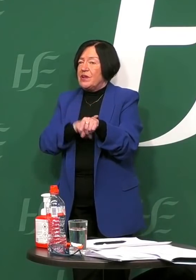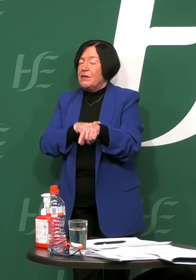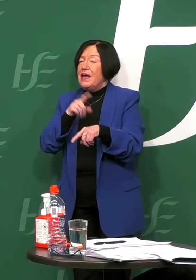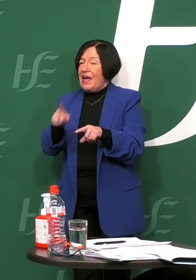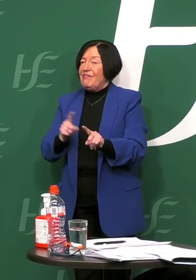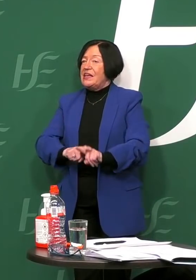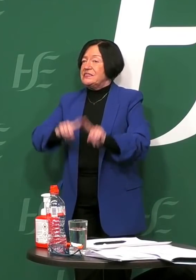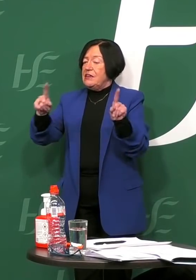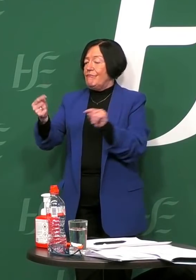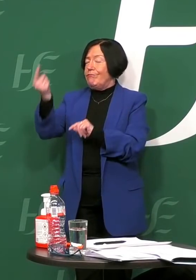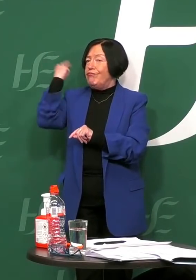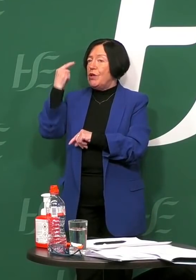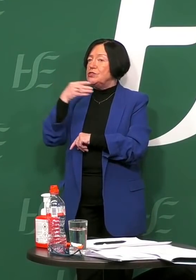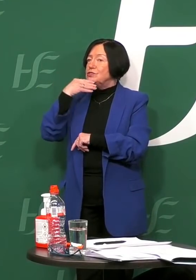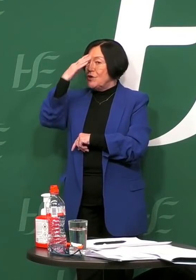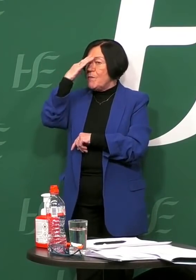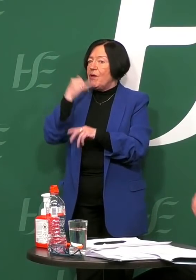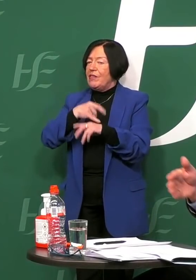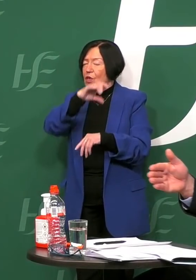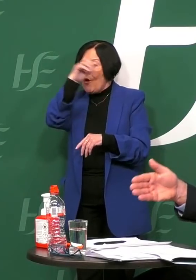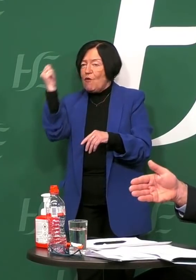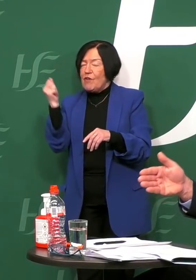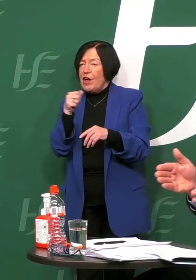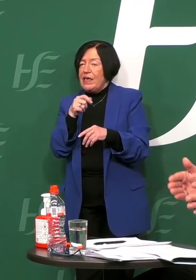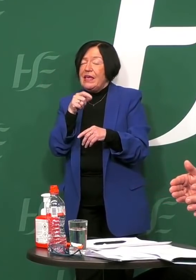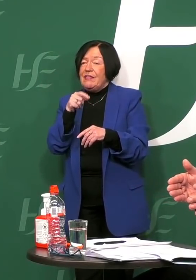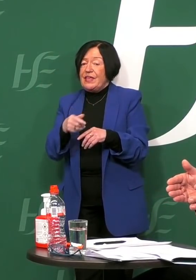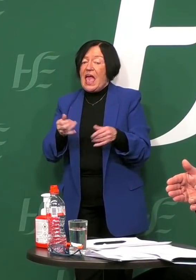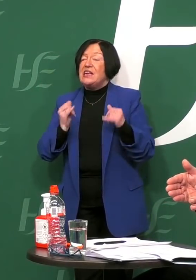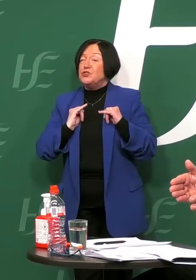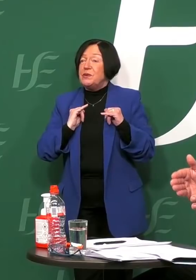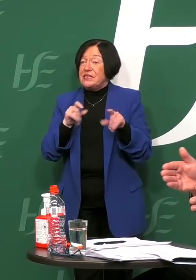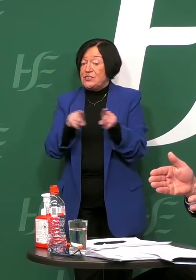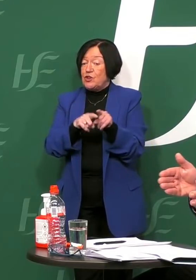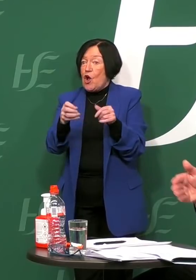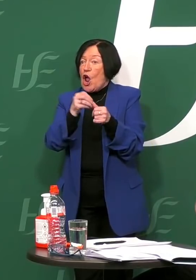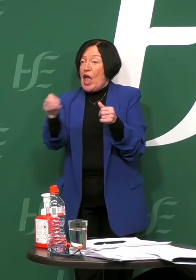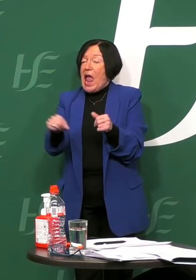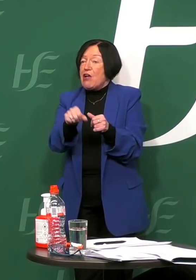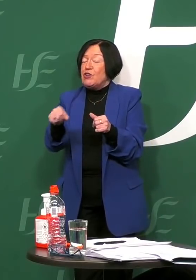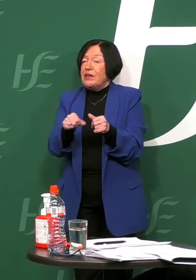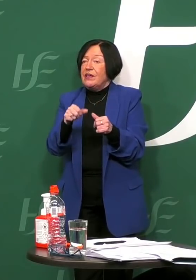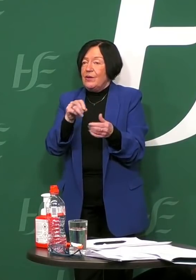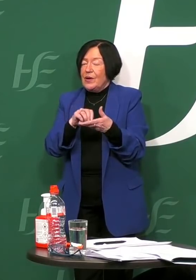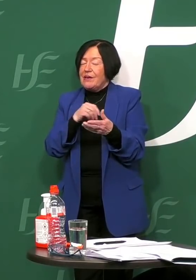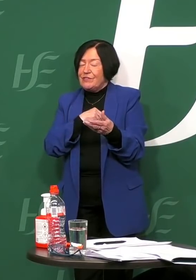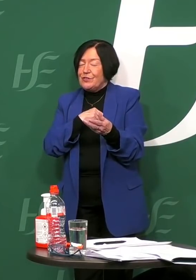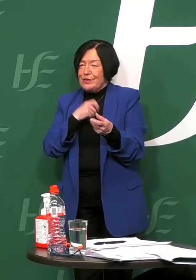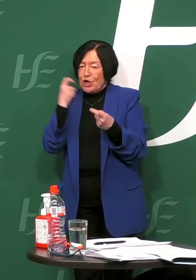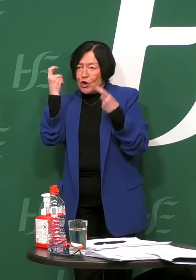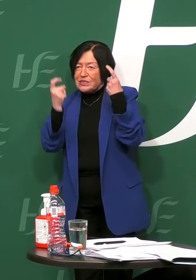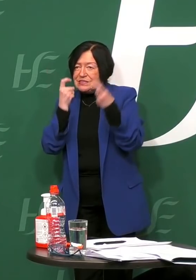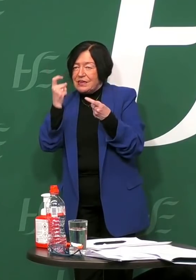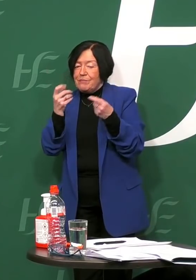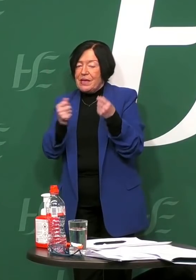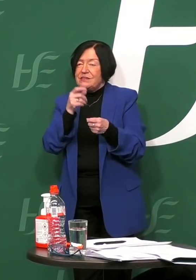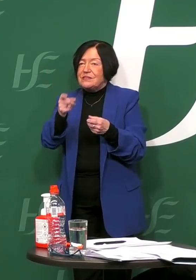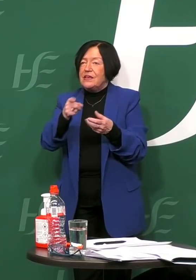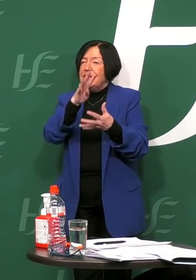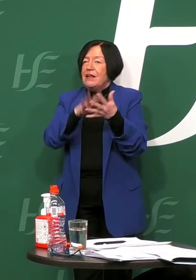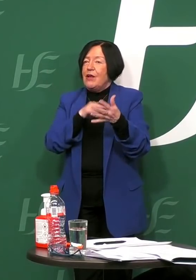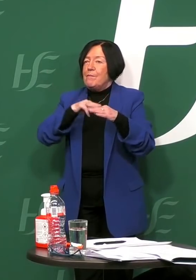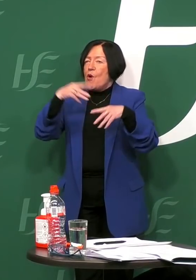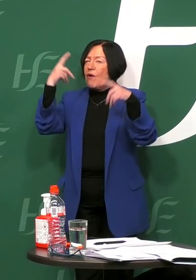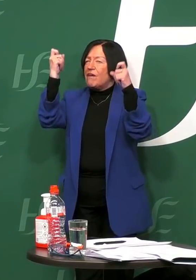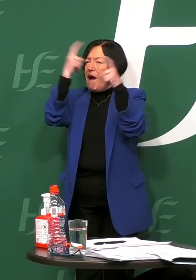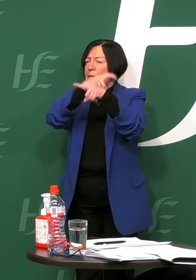different to the summer in the primary campaign. The eligibility being another factor here as well that we have to weave in, that makes the scheduling process more